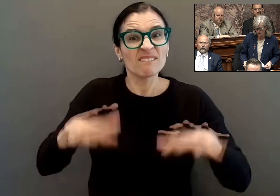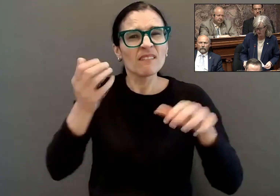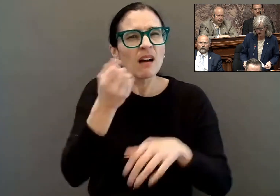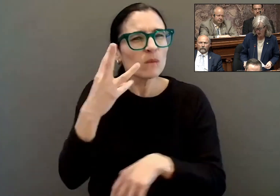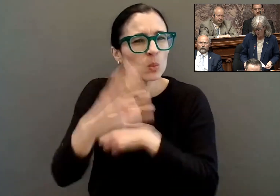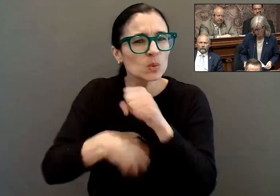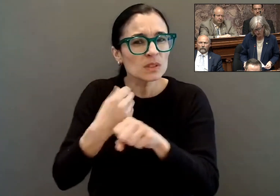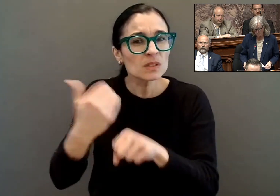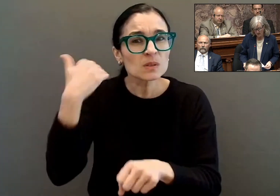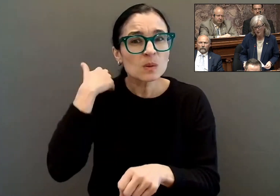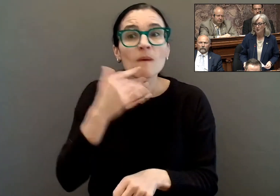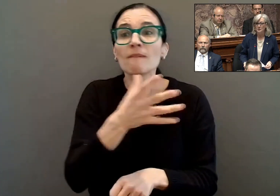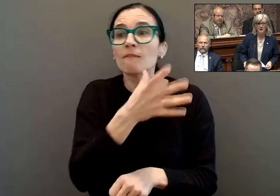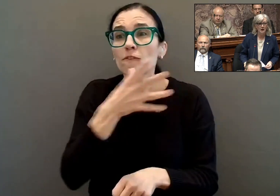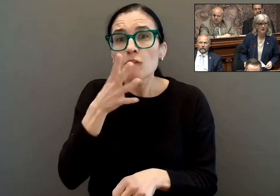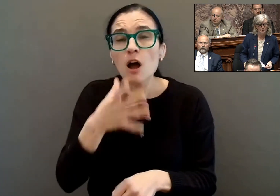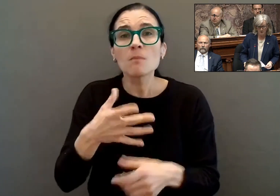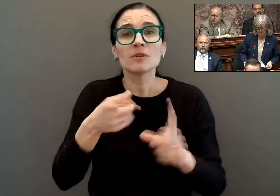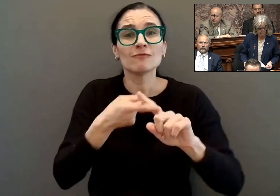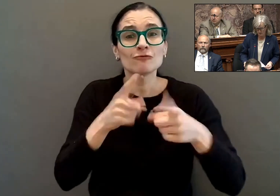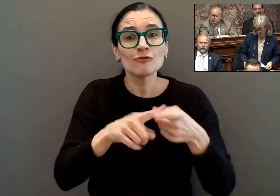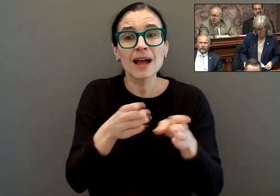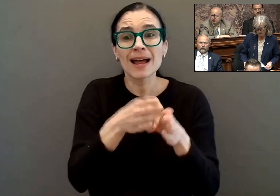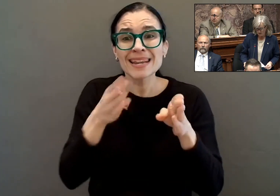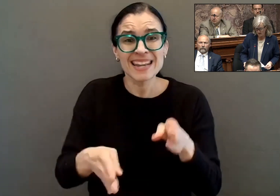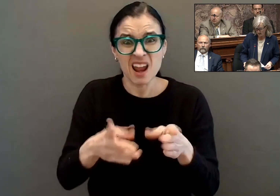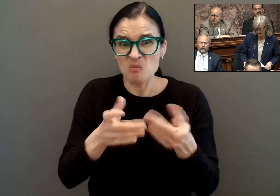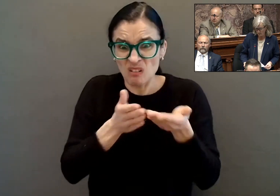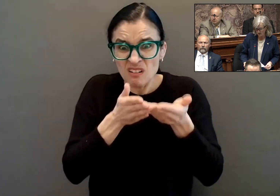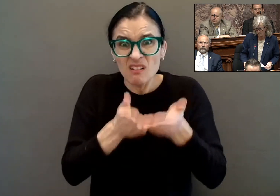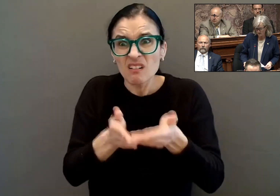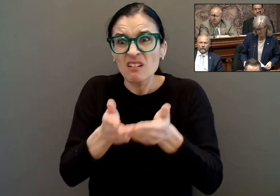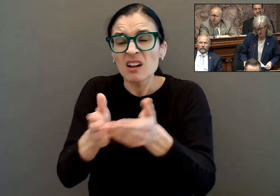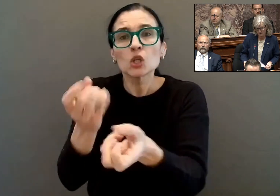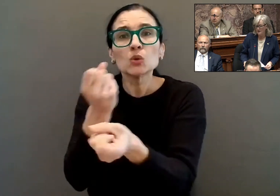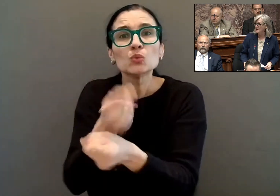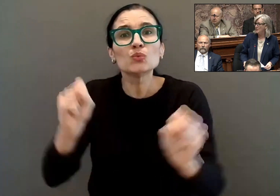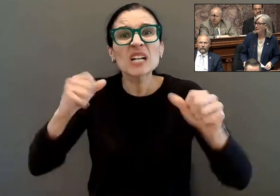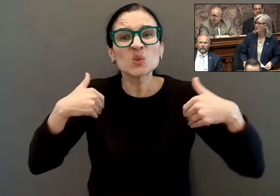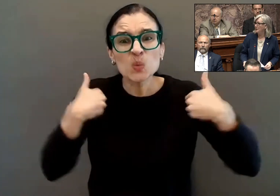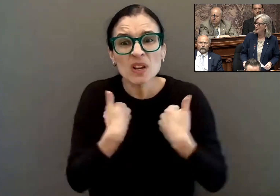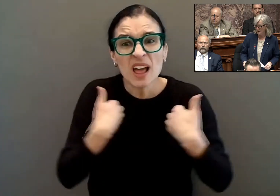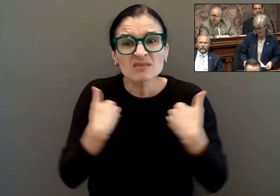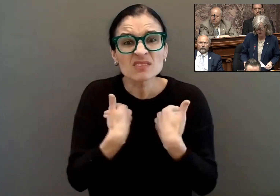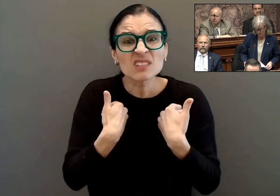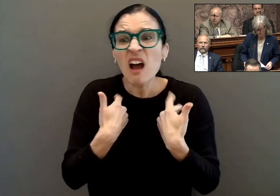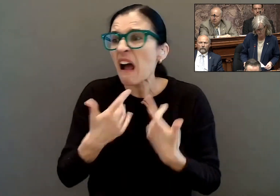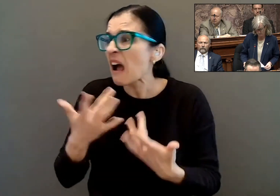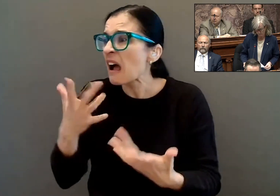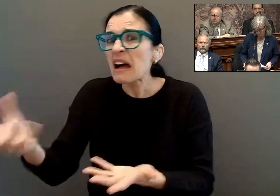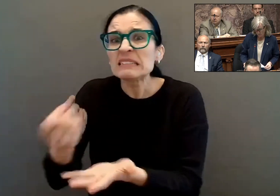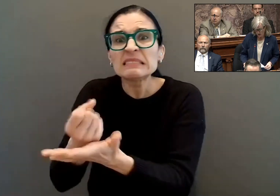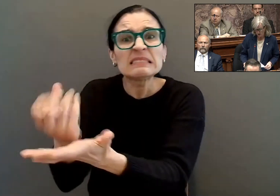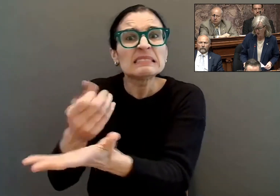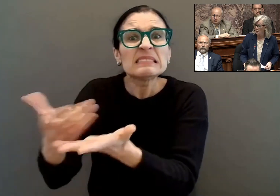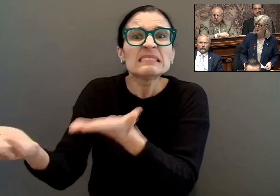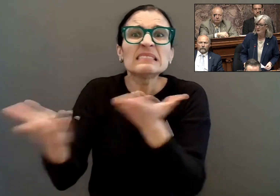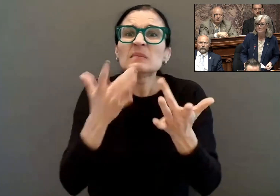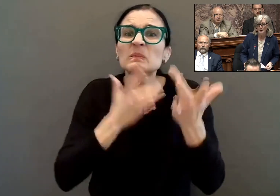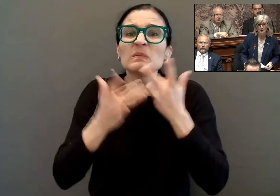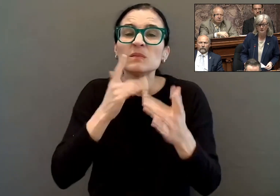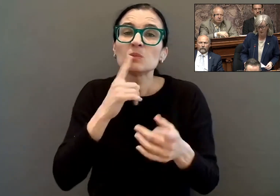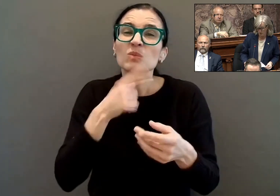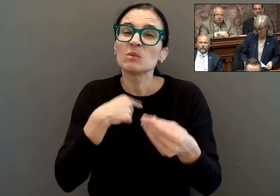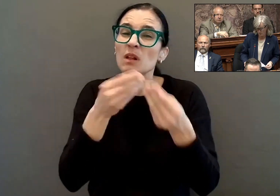livestock, taking whatever they could to higher ground. Sadly, much was lost in spite of their best efforts,